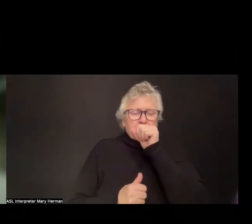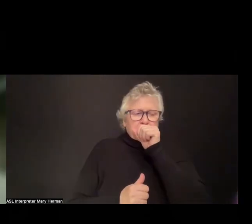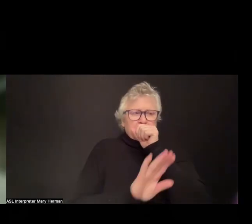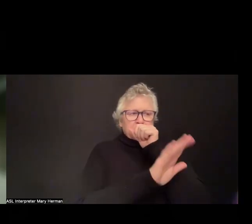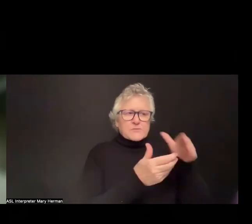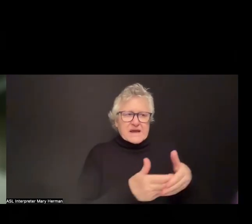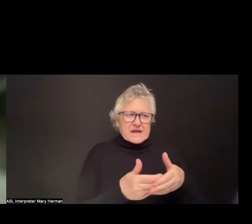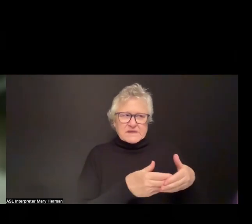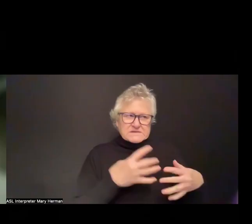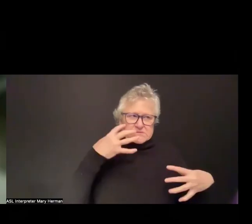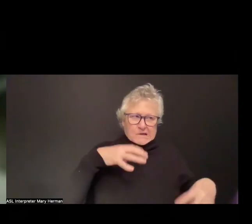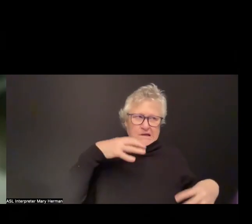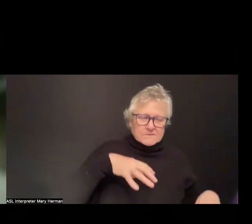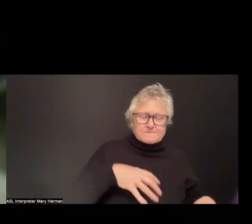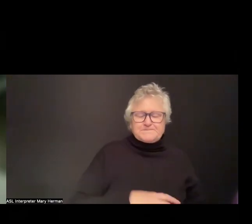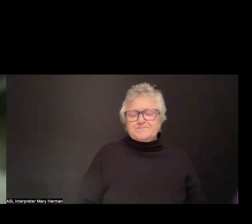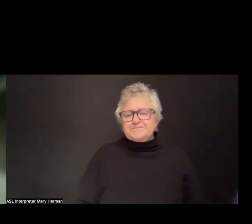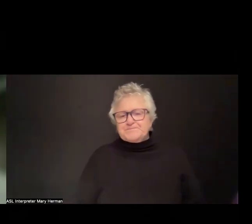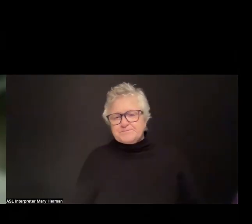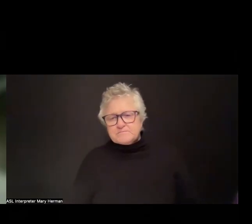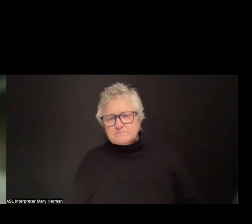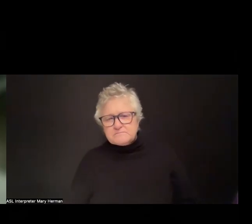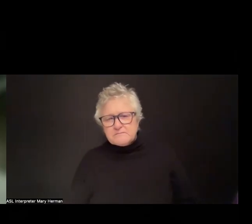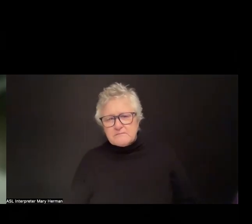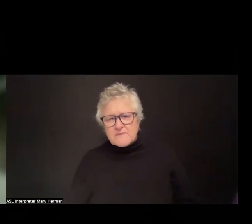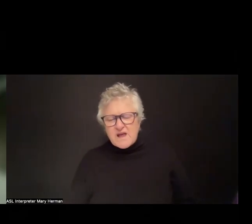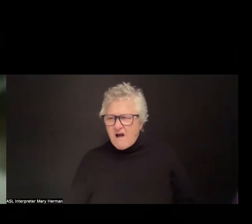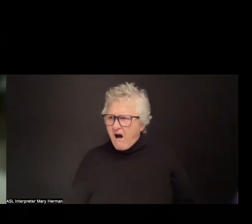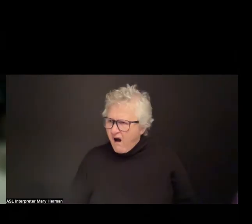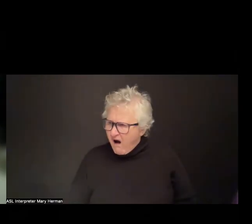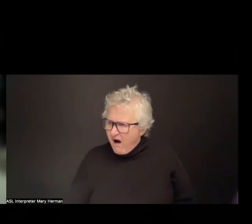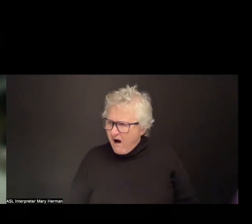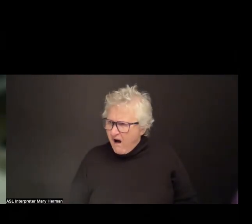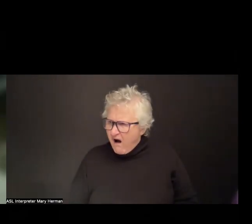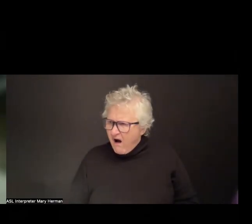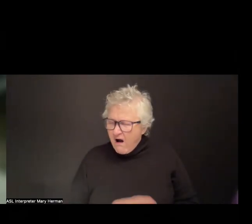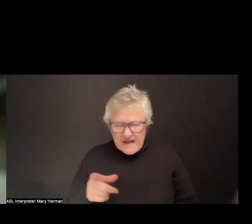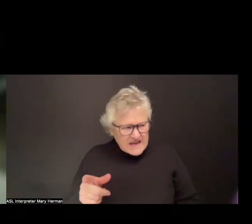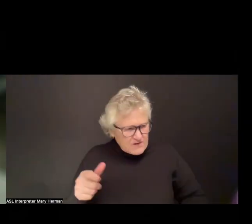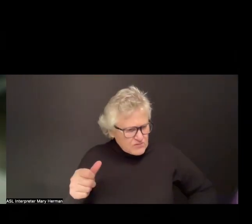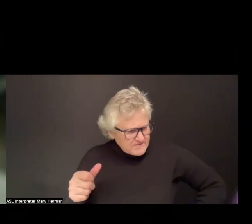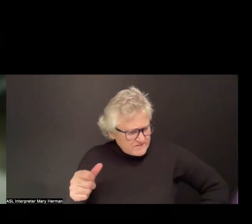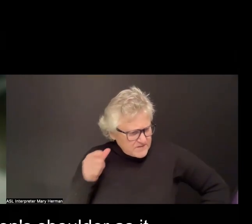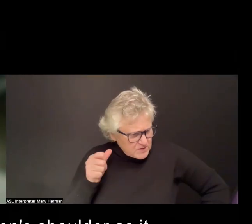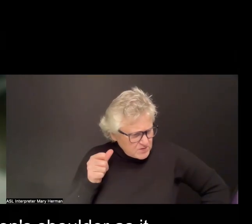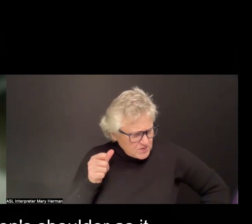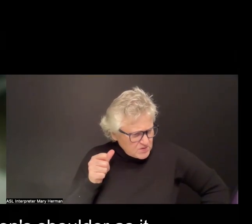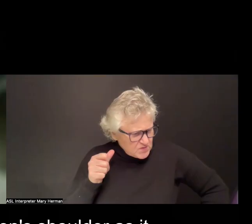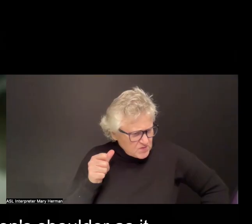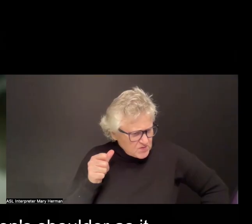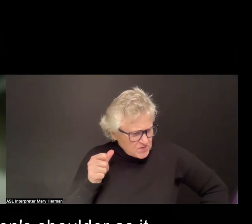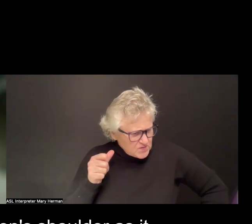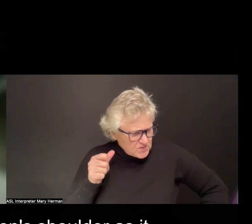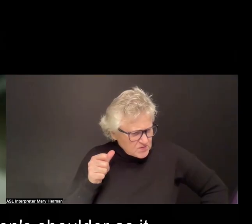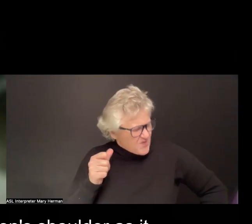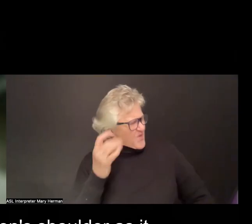shoulder. I marveled at this novel idea. He had refused. "But why?" I asked the